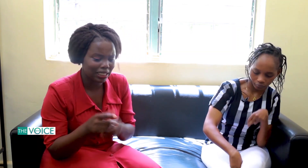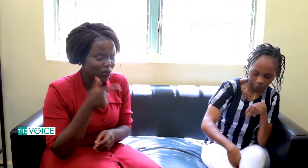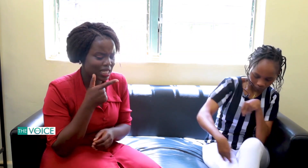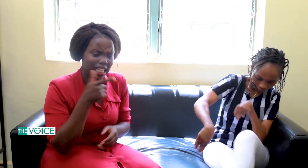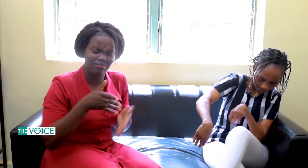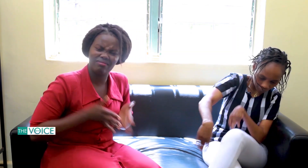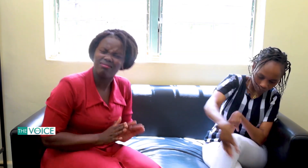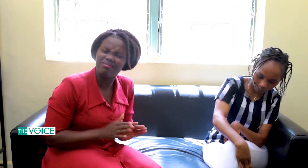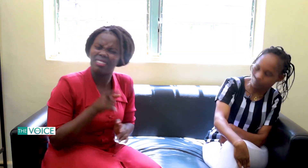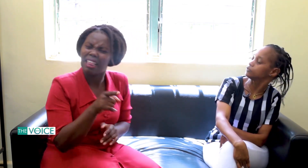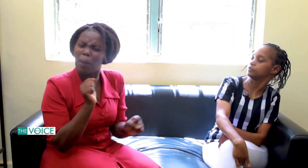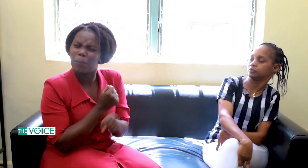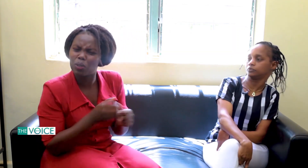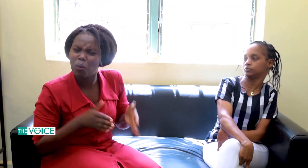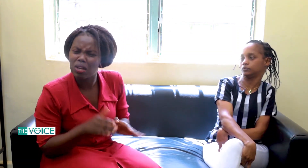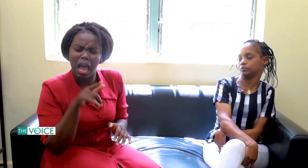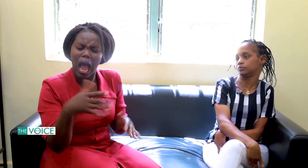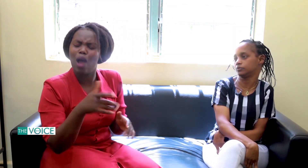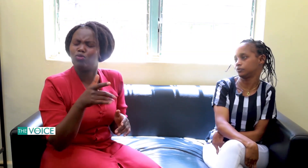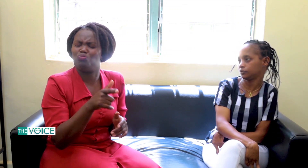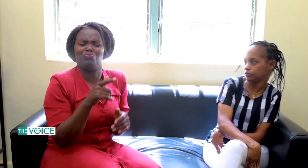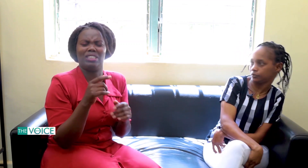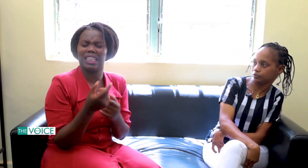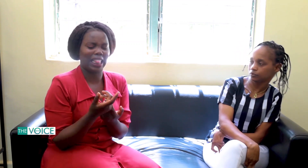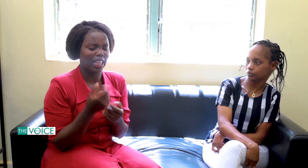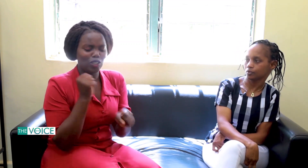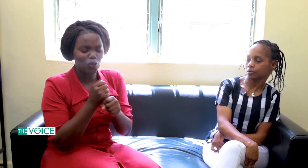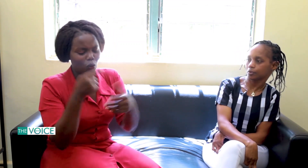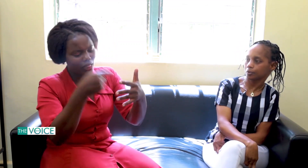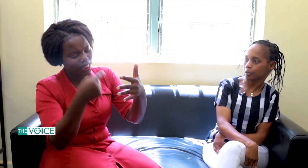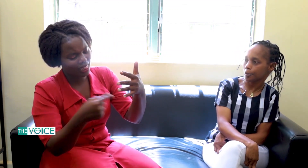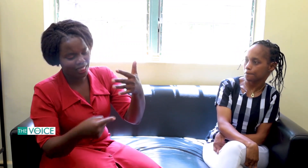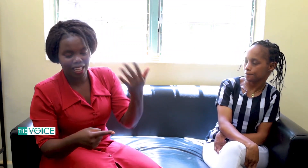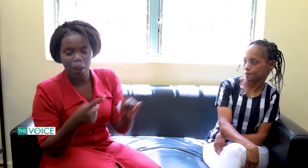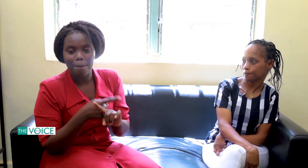Don't judge people with disability and say they can't give birth.